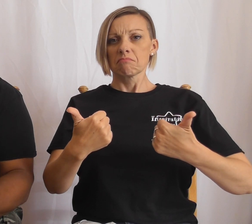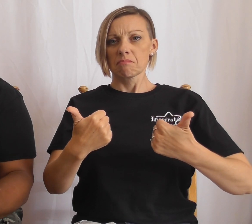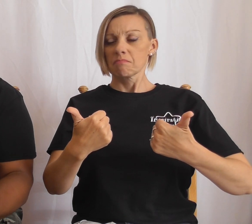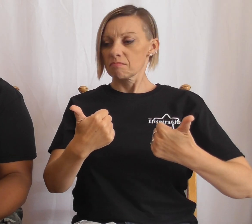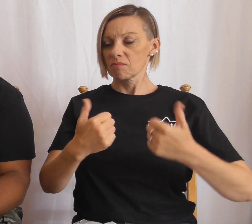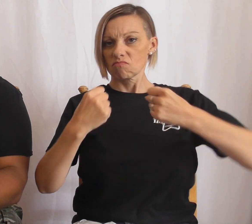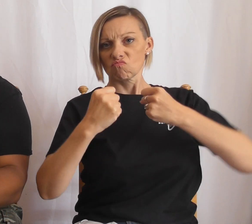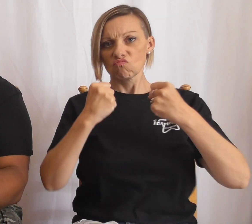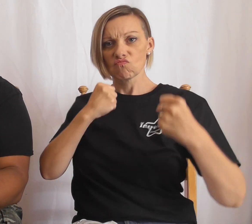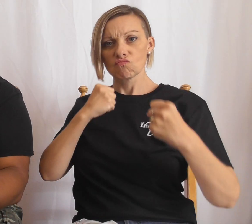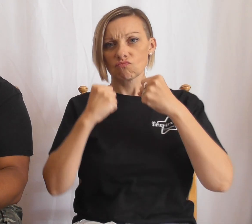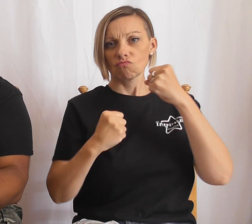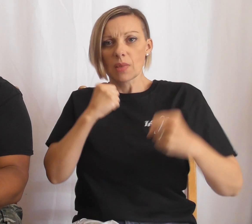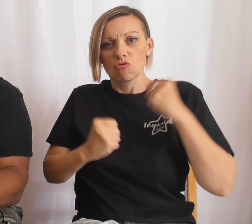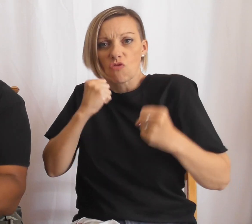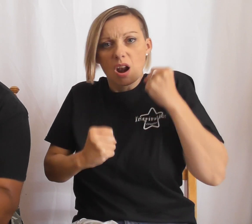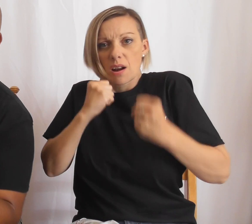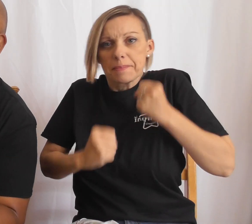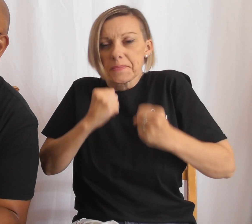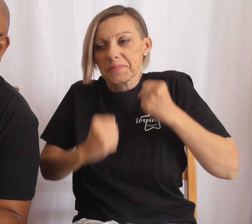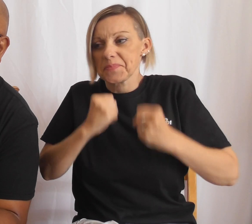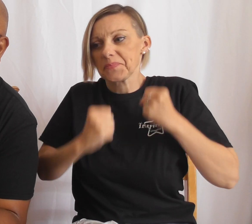fit. He's out running,